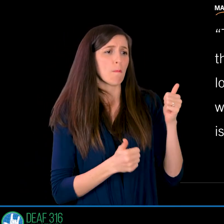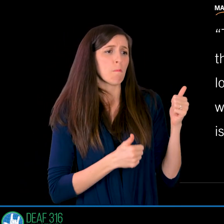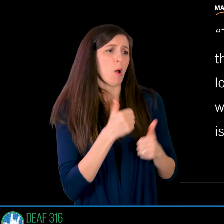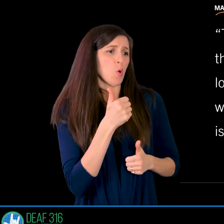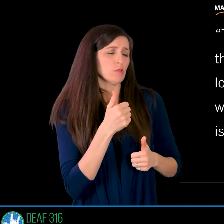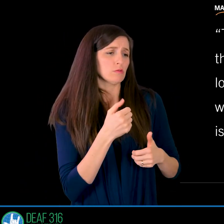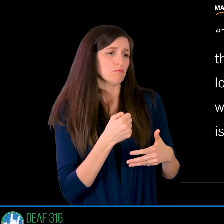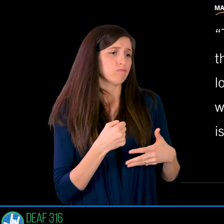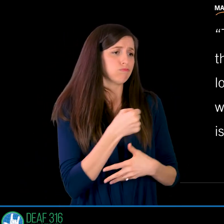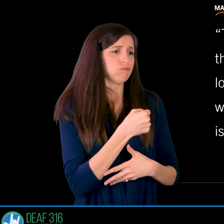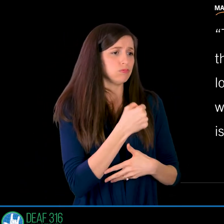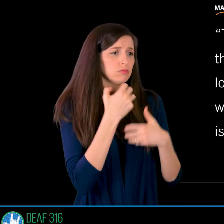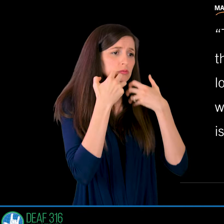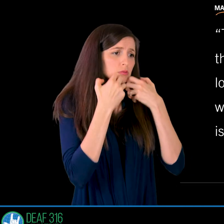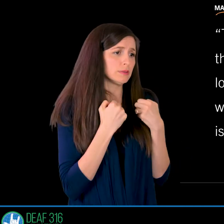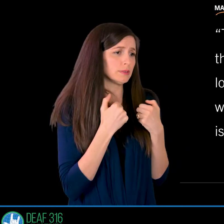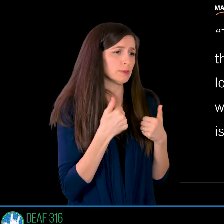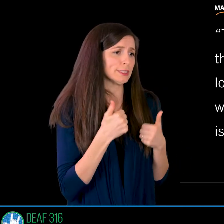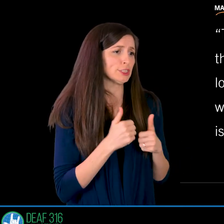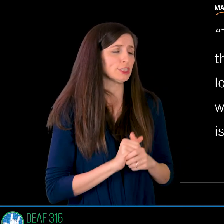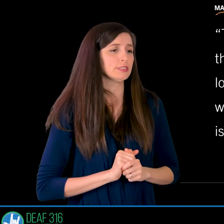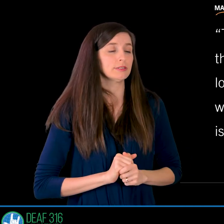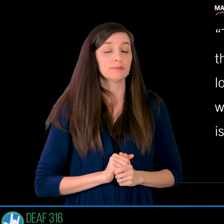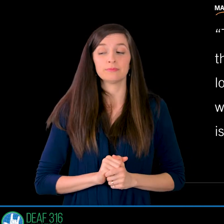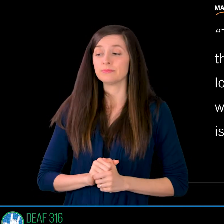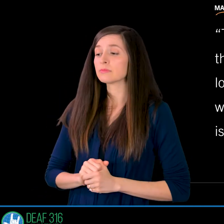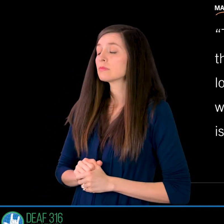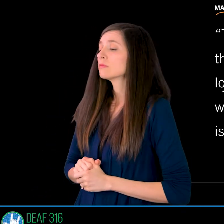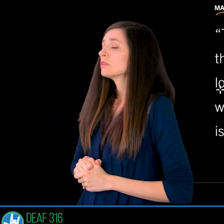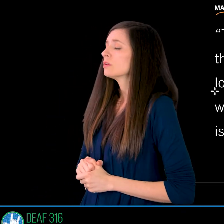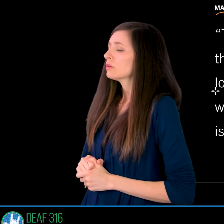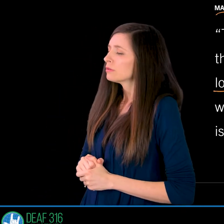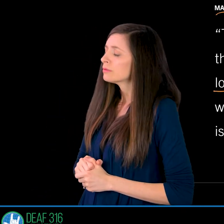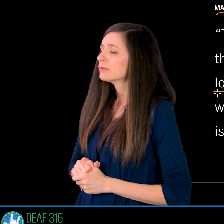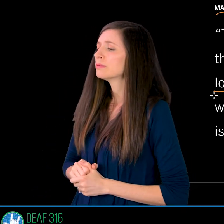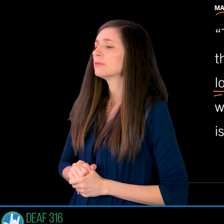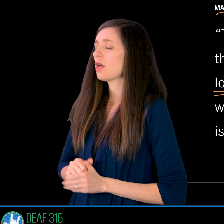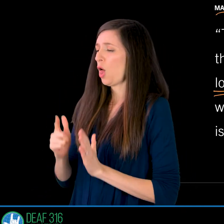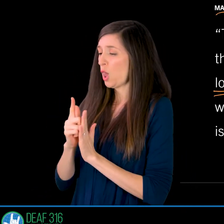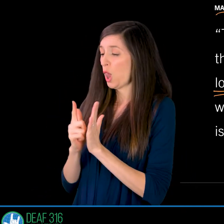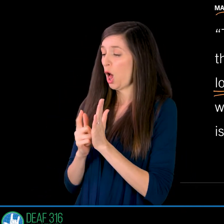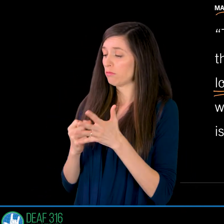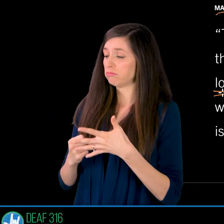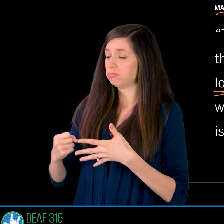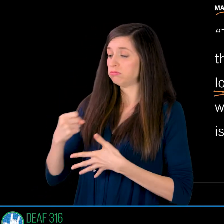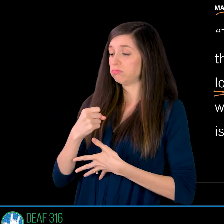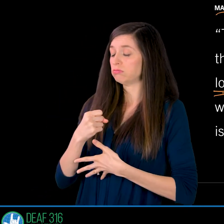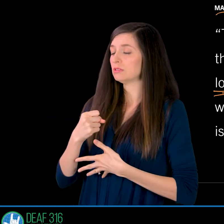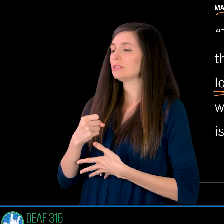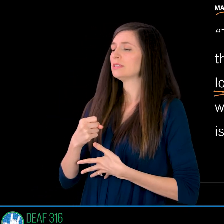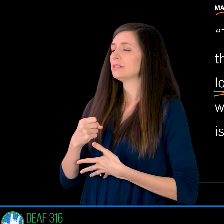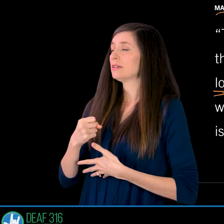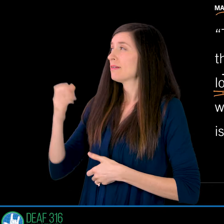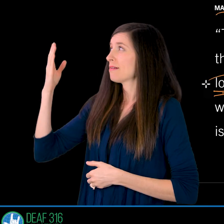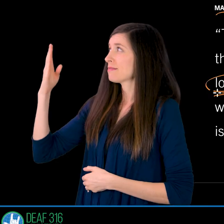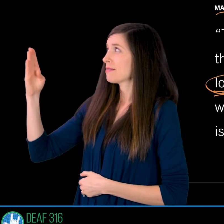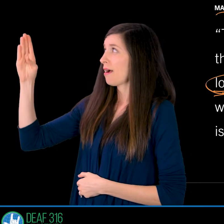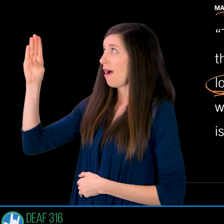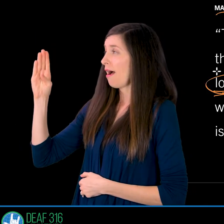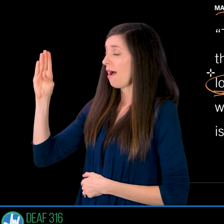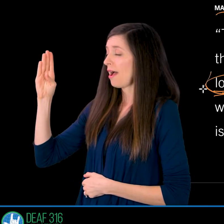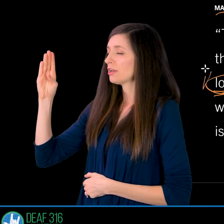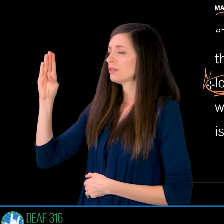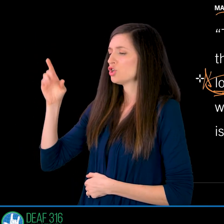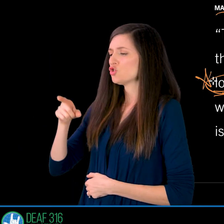them, here's his answer, you shall love the Lord your God